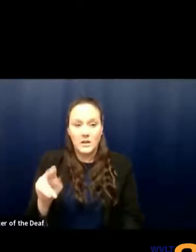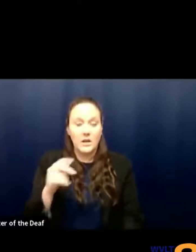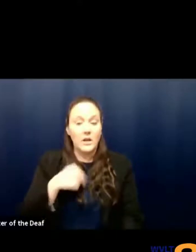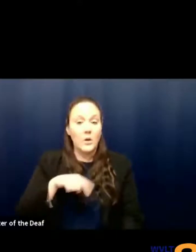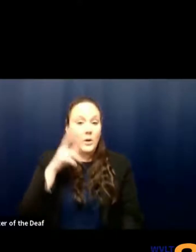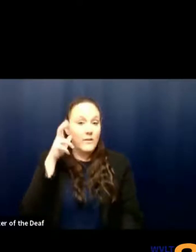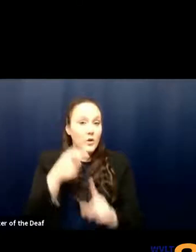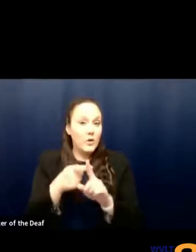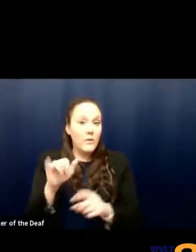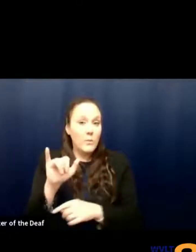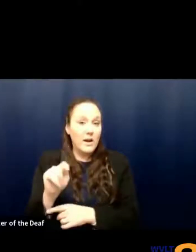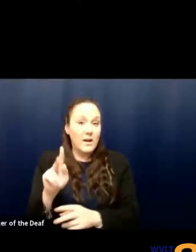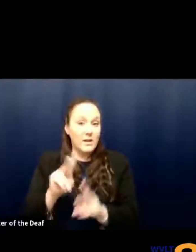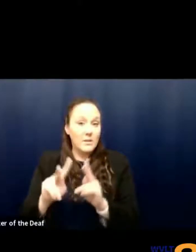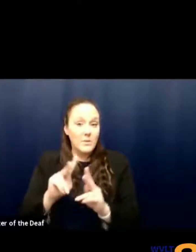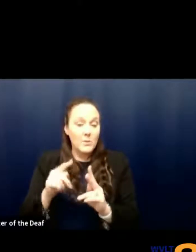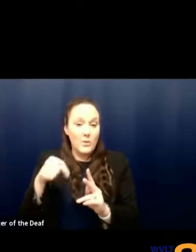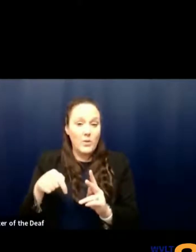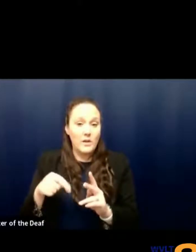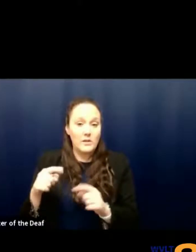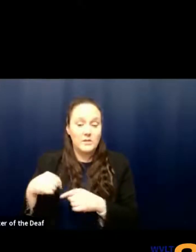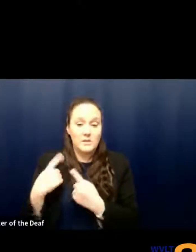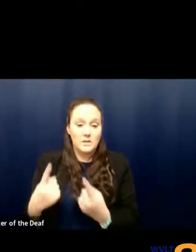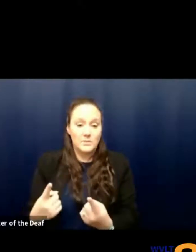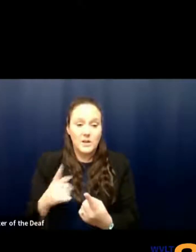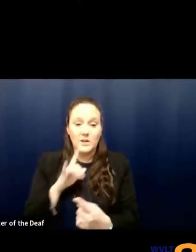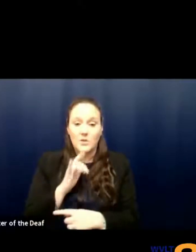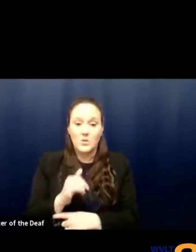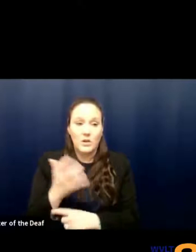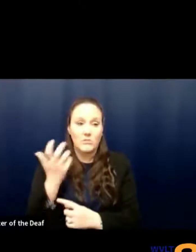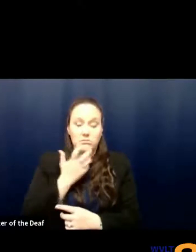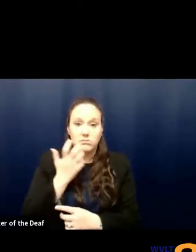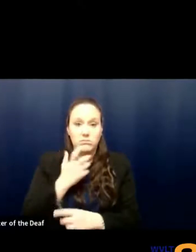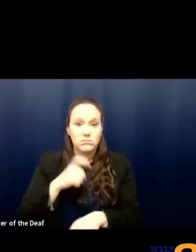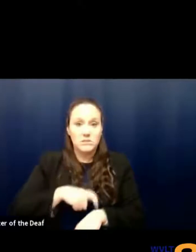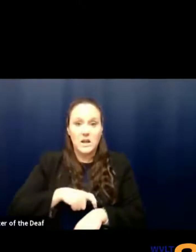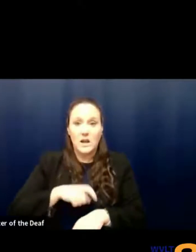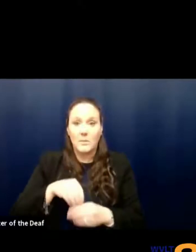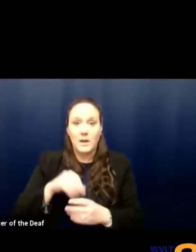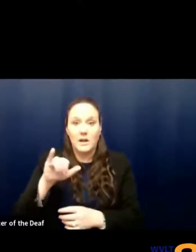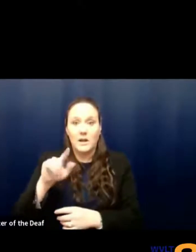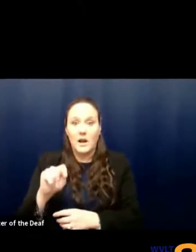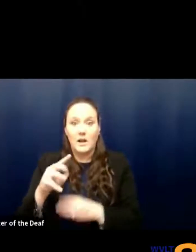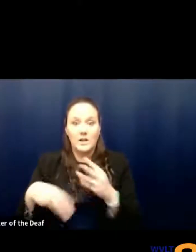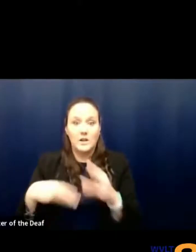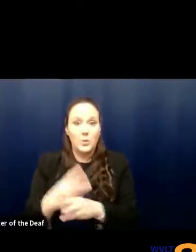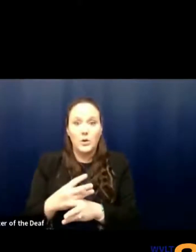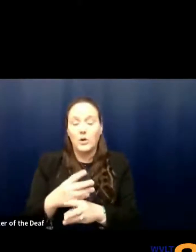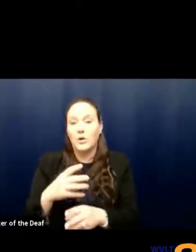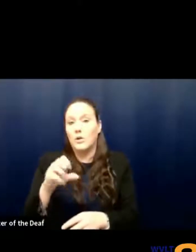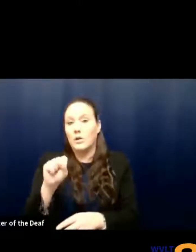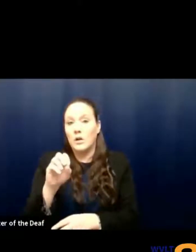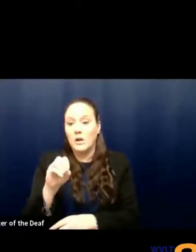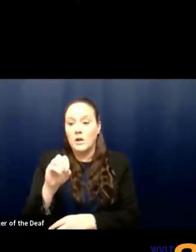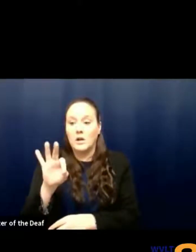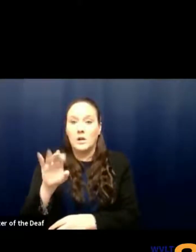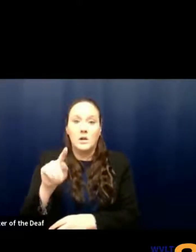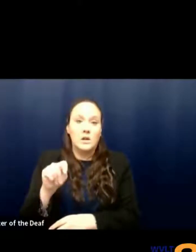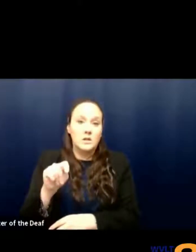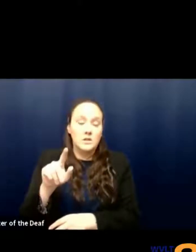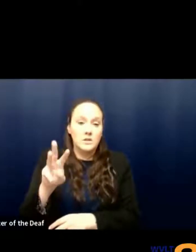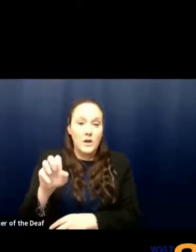that this has been a really incredible time in the IT world for software development, as many new softwares are